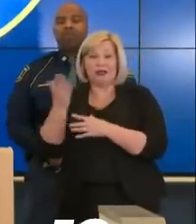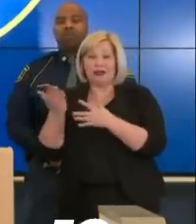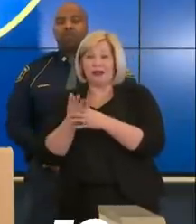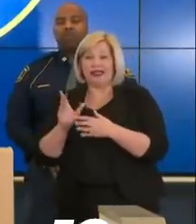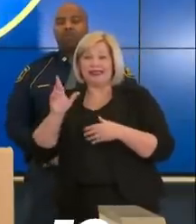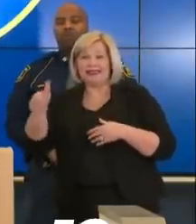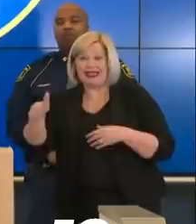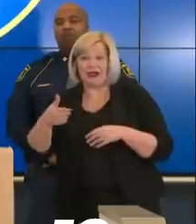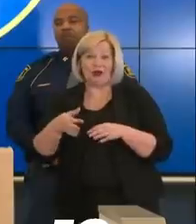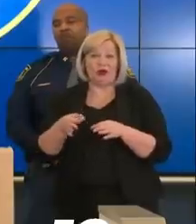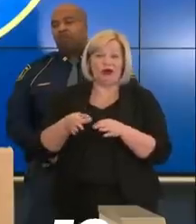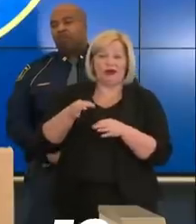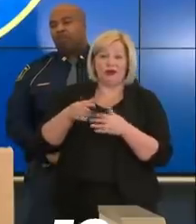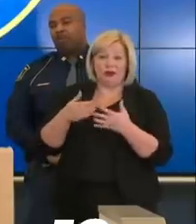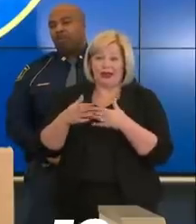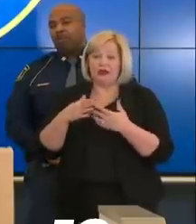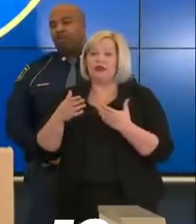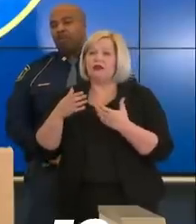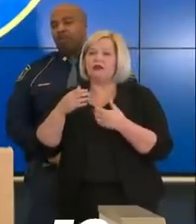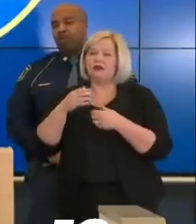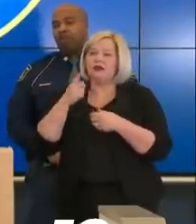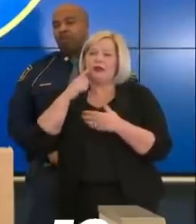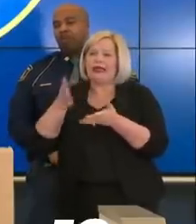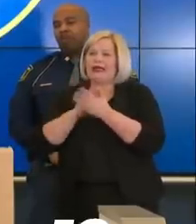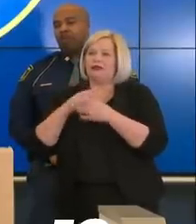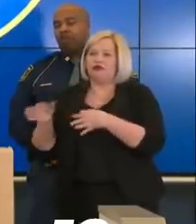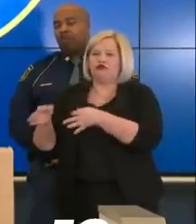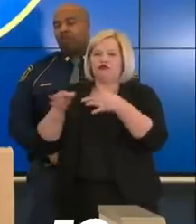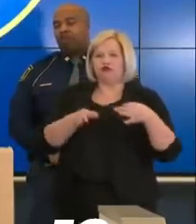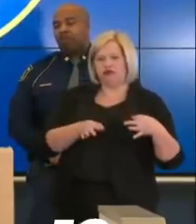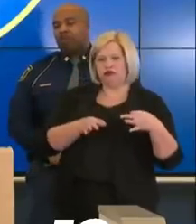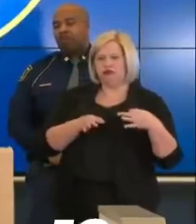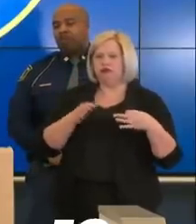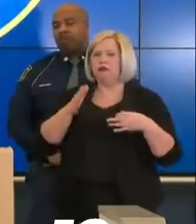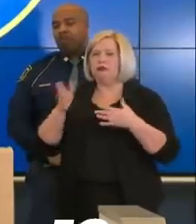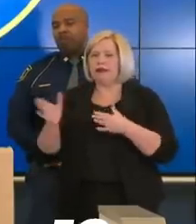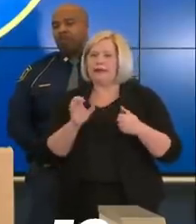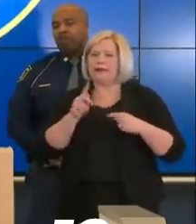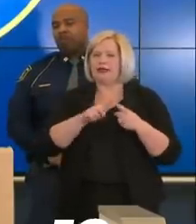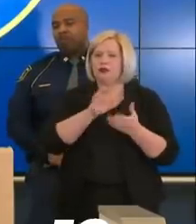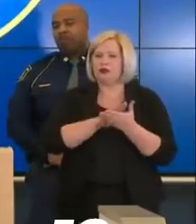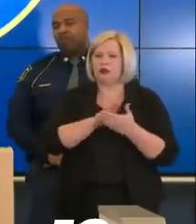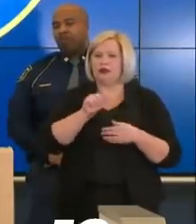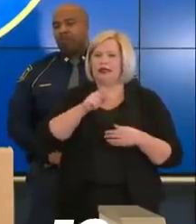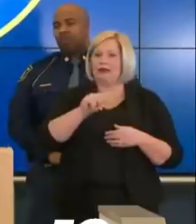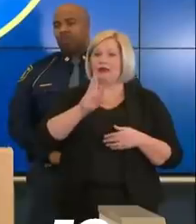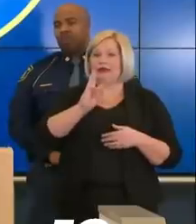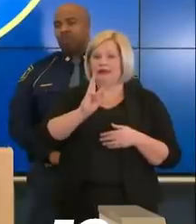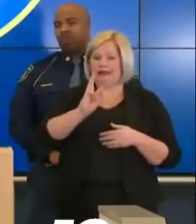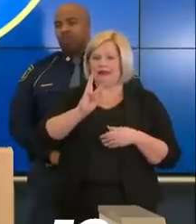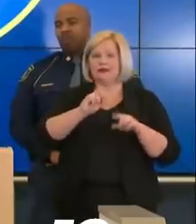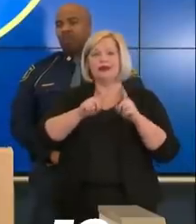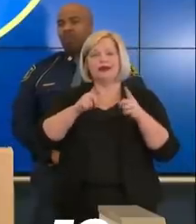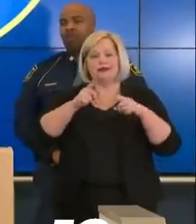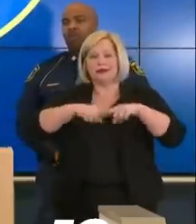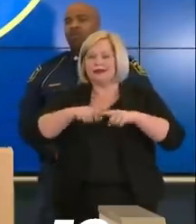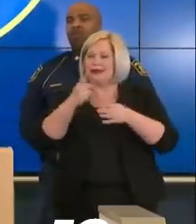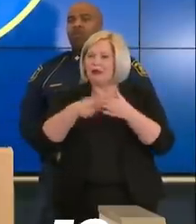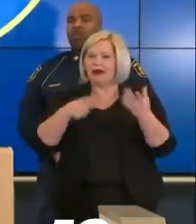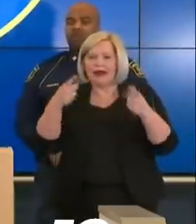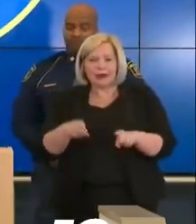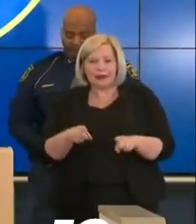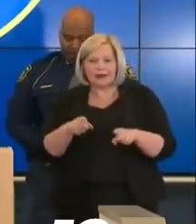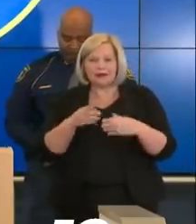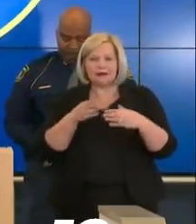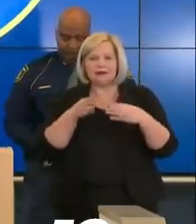and plan to be back into class on April 6th. All of that is dependent, of course, on where the facts take us and what we think